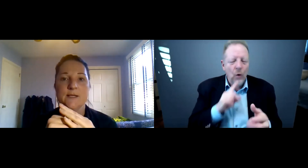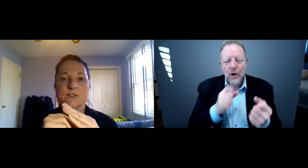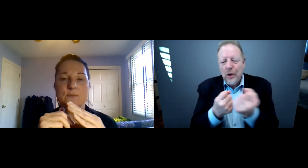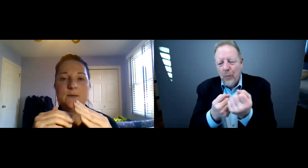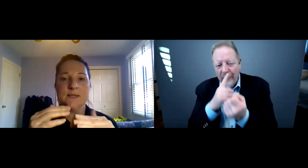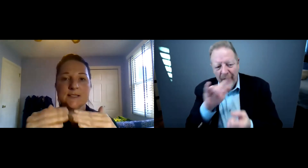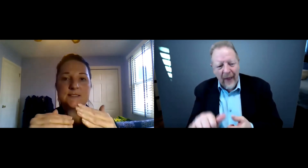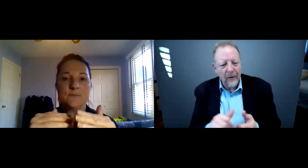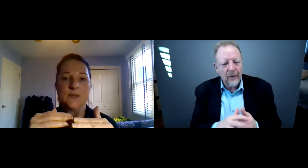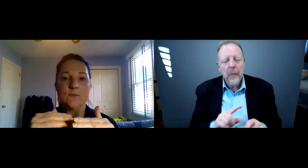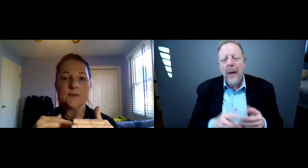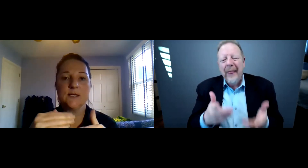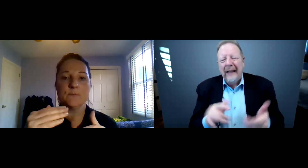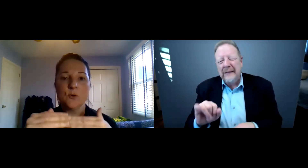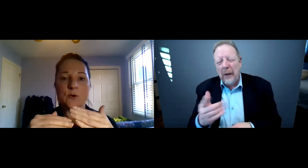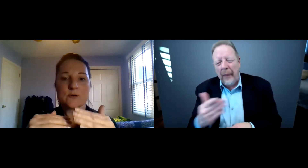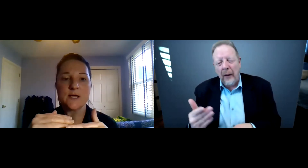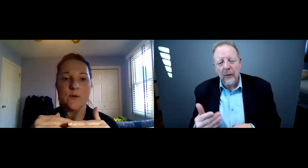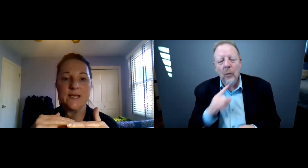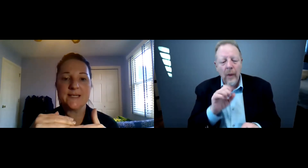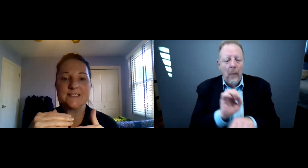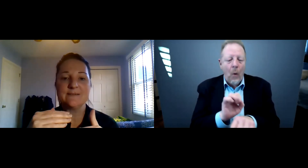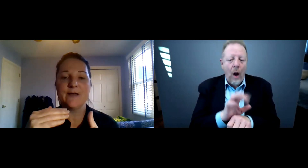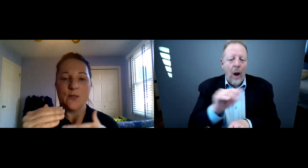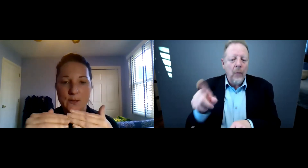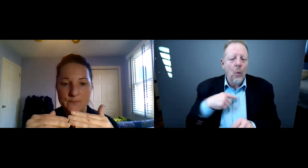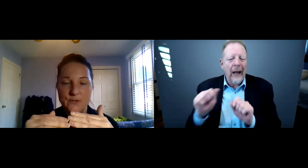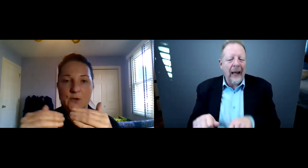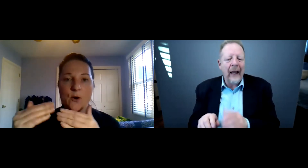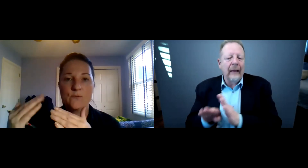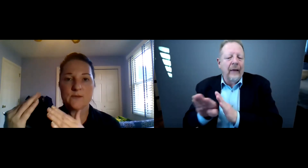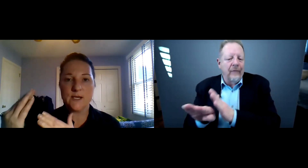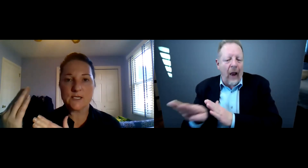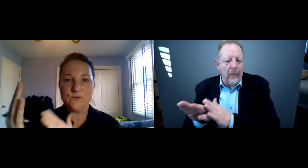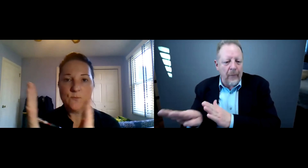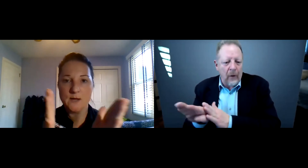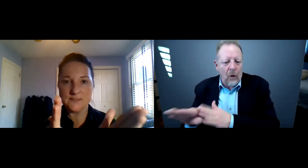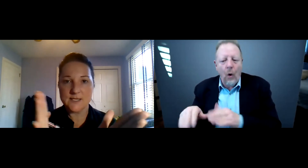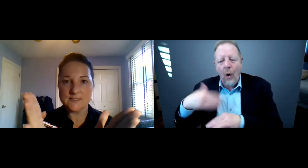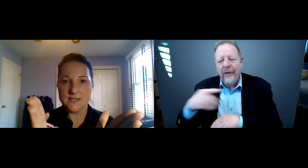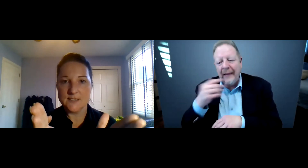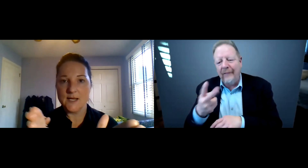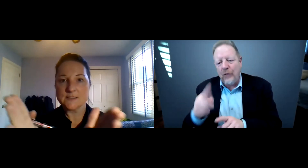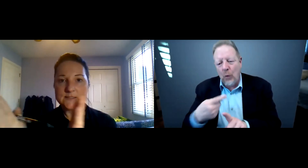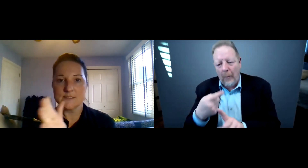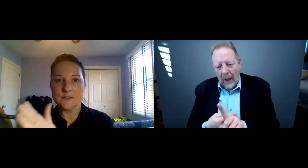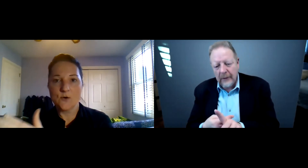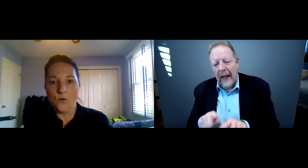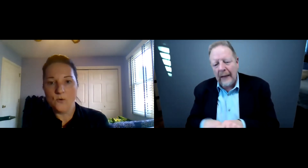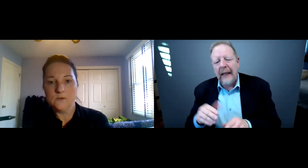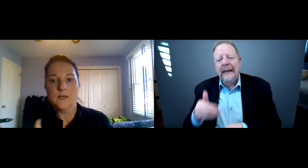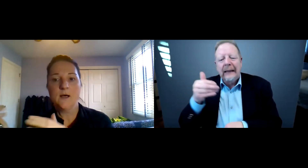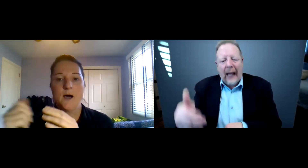that. So maybe that's something with the employers that we can develop over the next few months as a